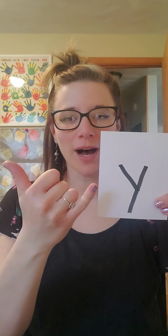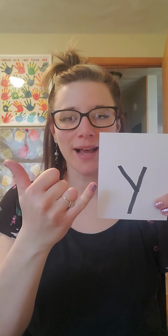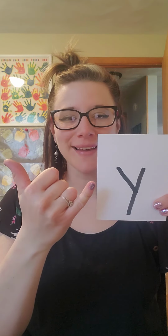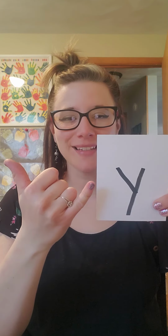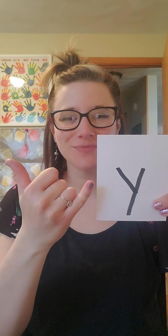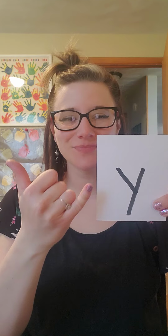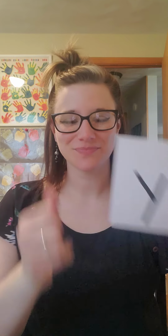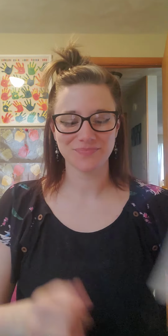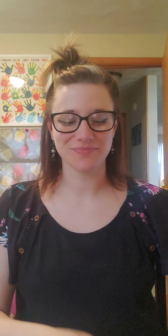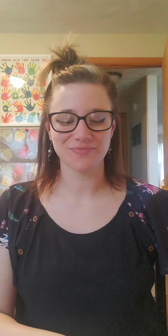Y,